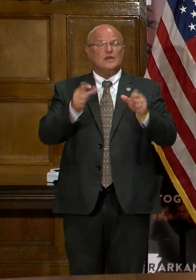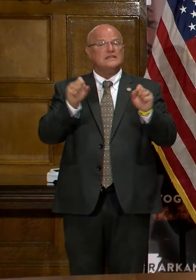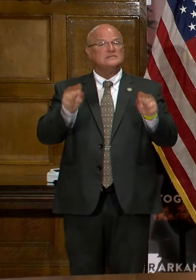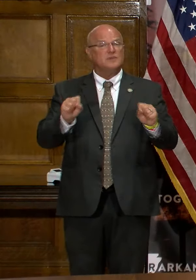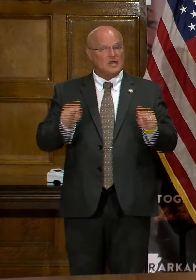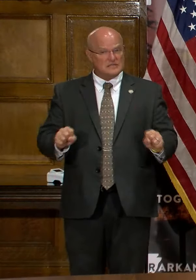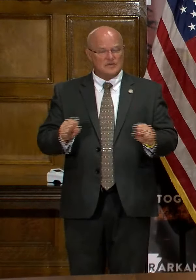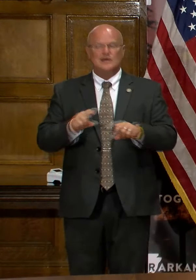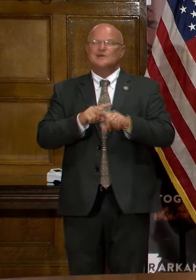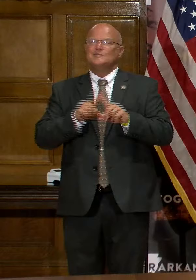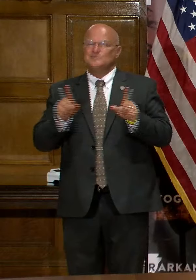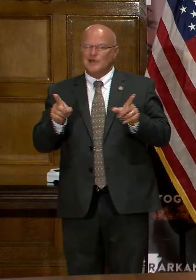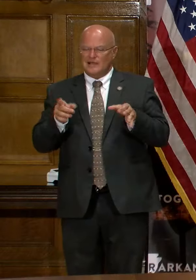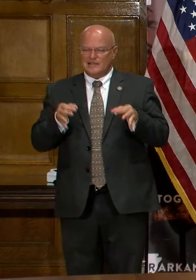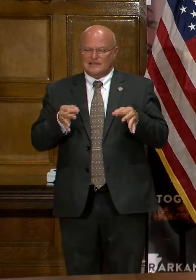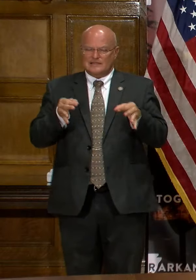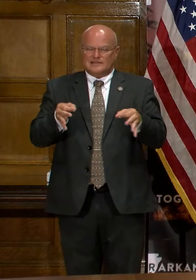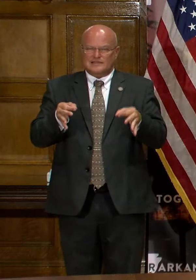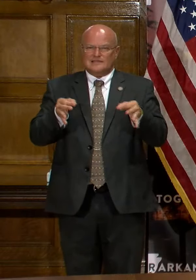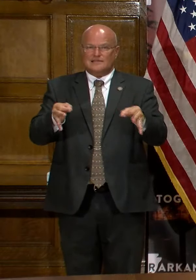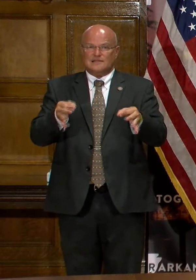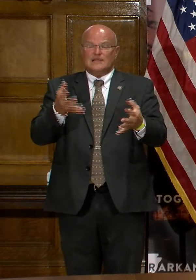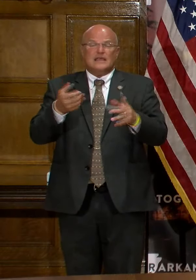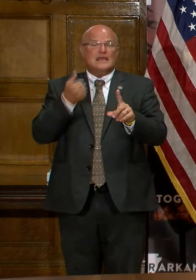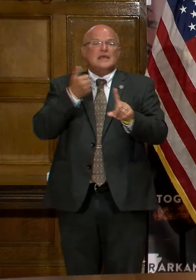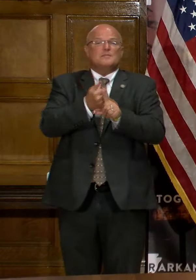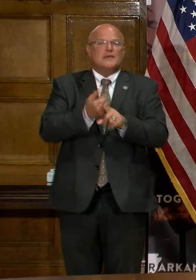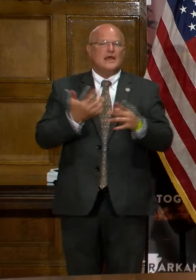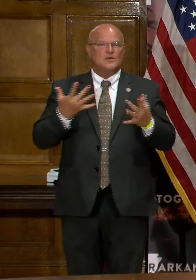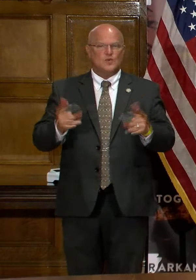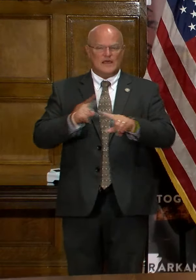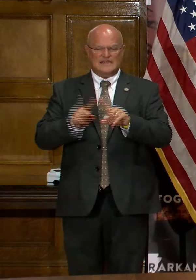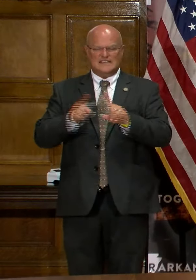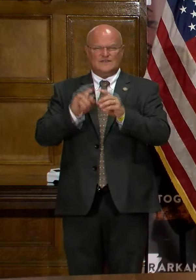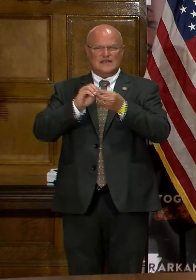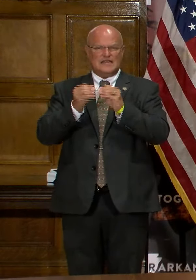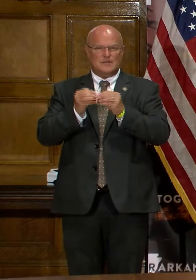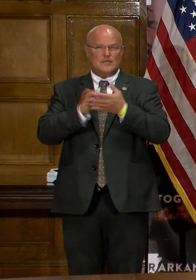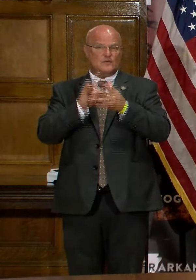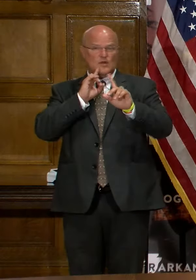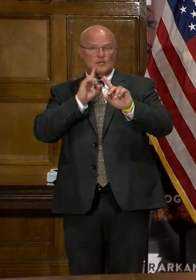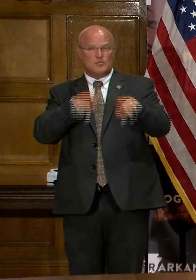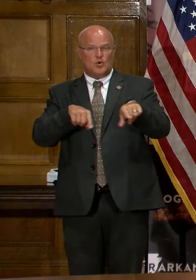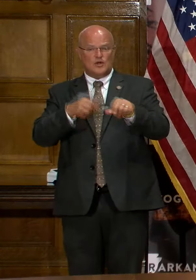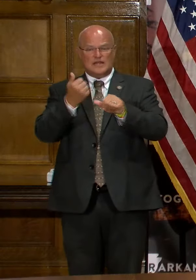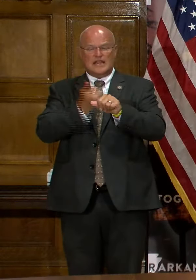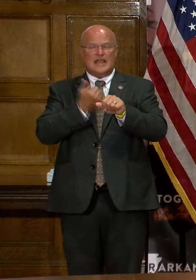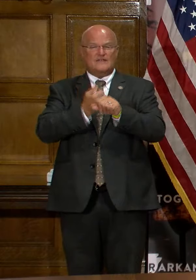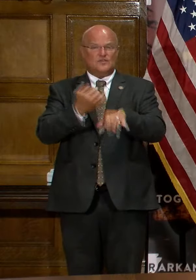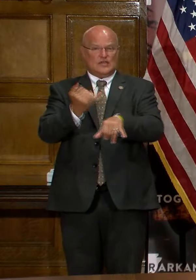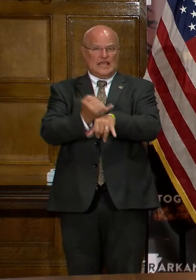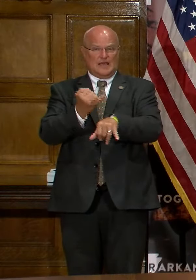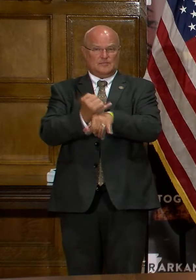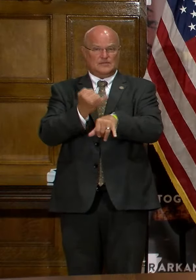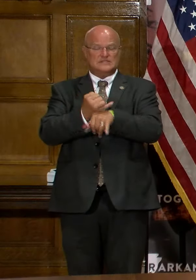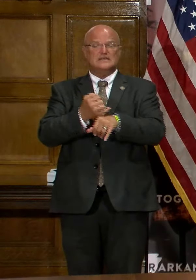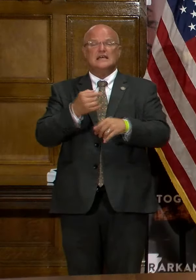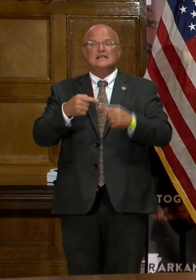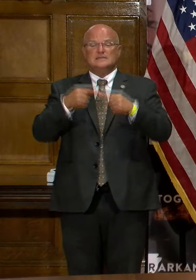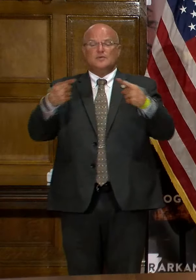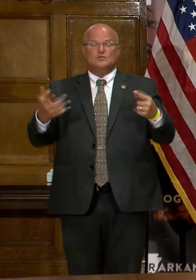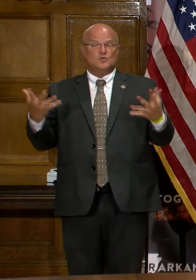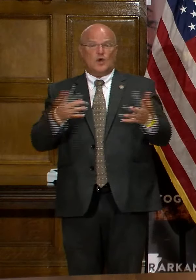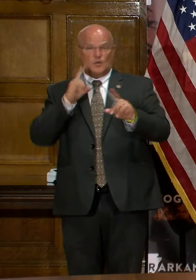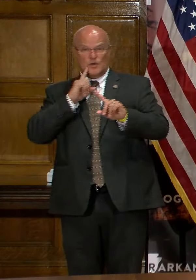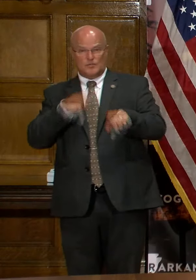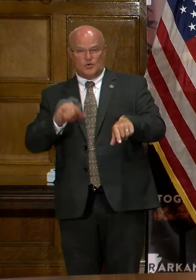Unfortunately, there is still a little bit of a delay, so that could impact why there are differing numbers that are being reported out by each individual campus as opposed to what we are